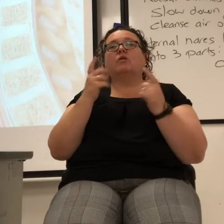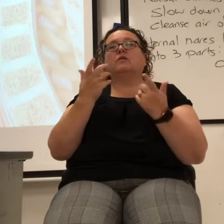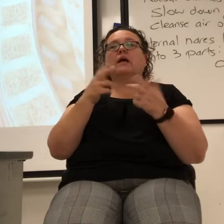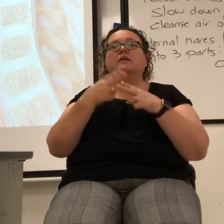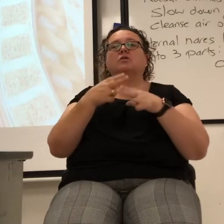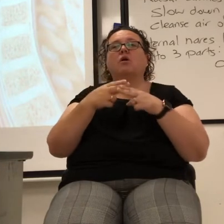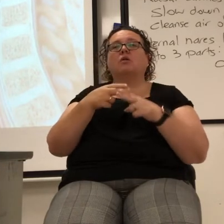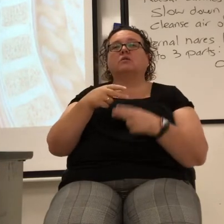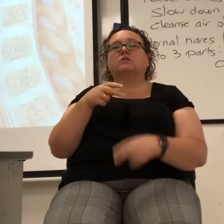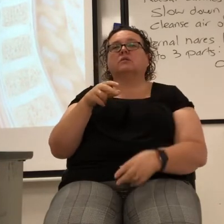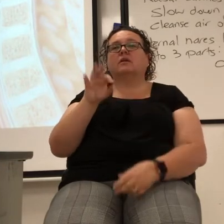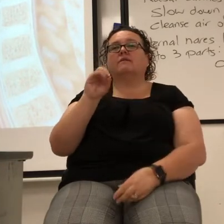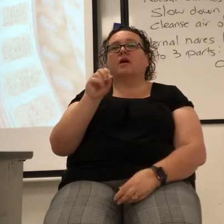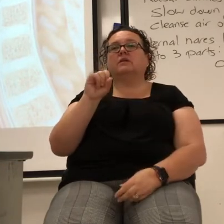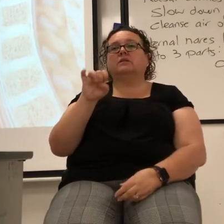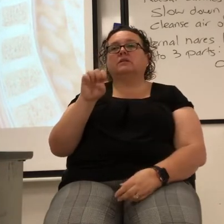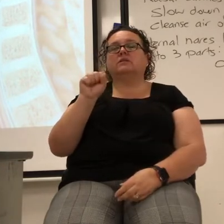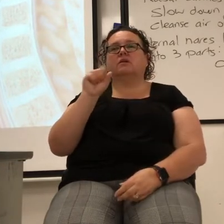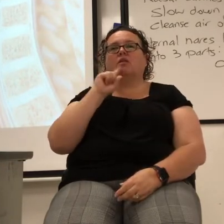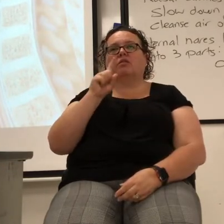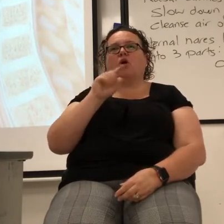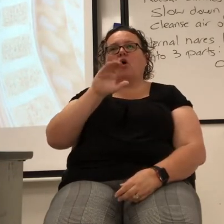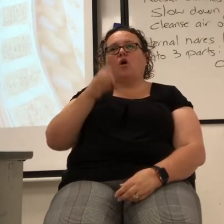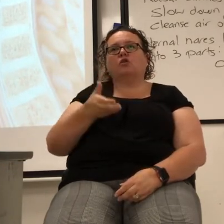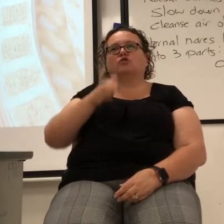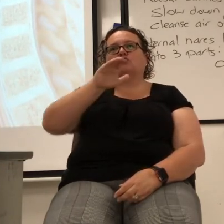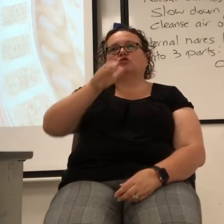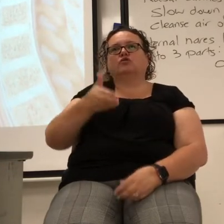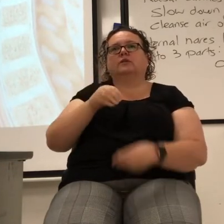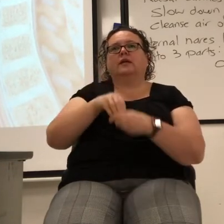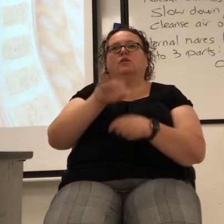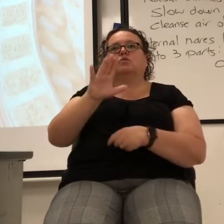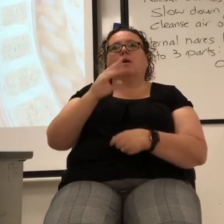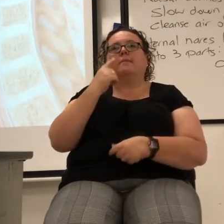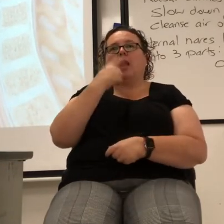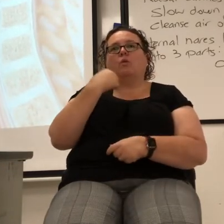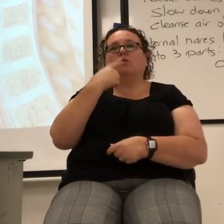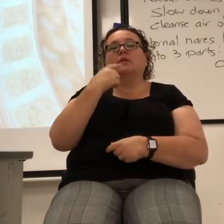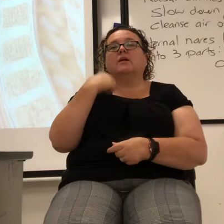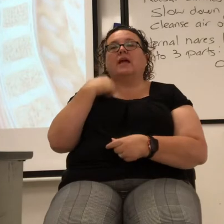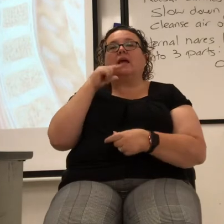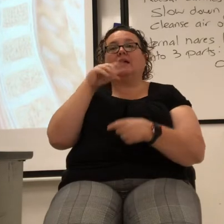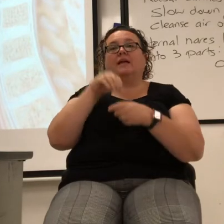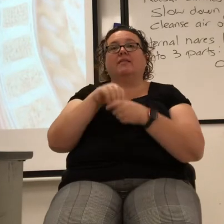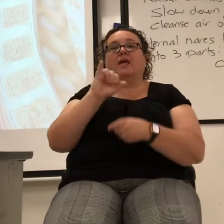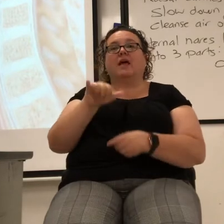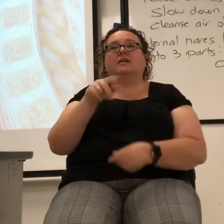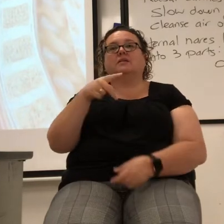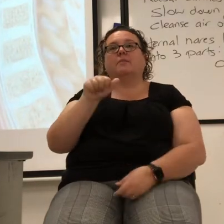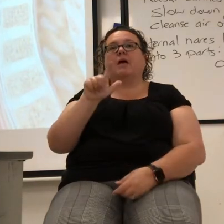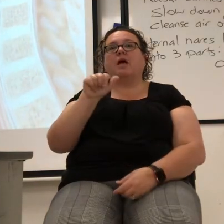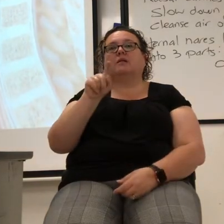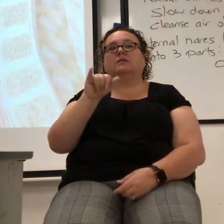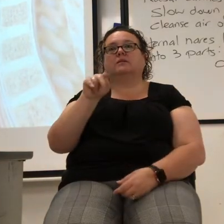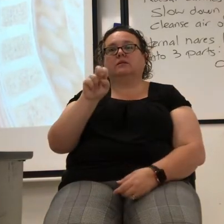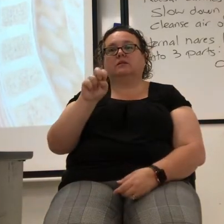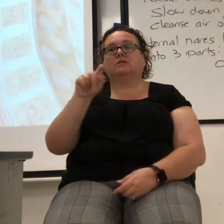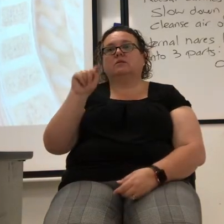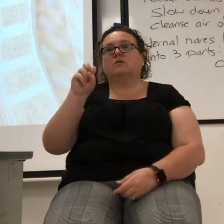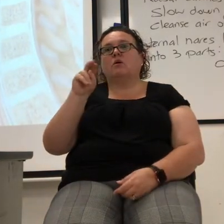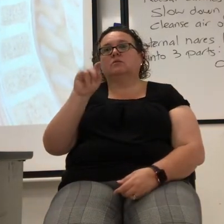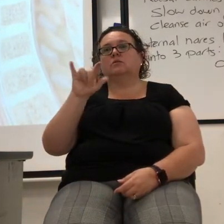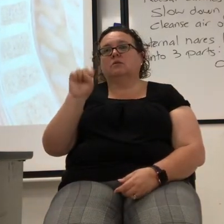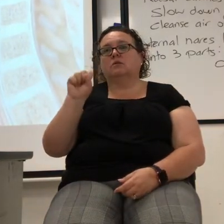the fosses, the archways in your mouth. And in there is the palatine tonsil. Okay, so I don't know those